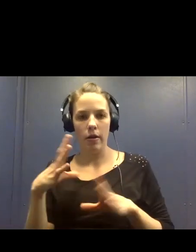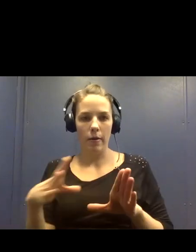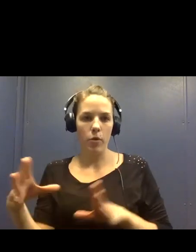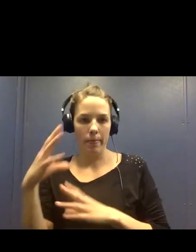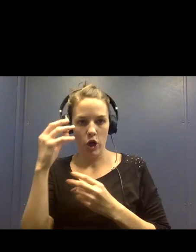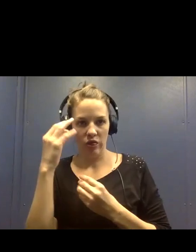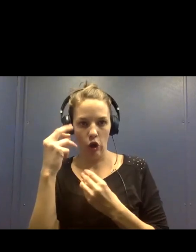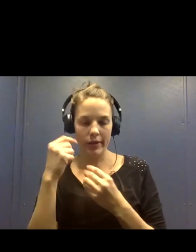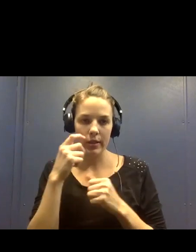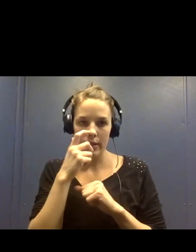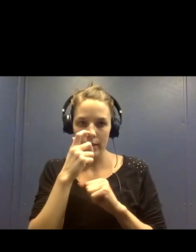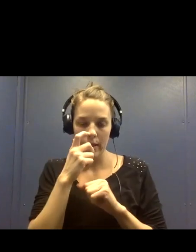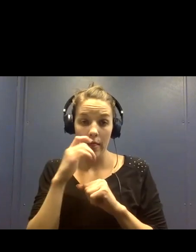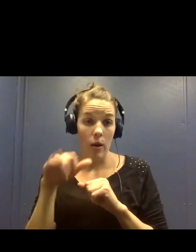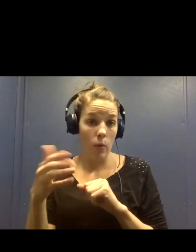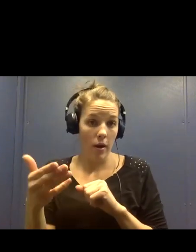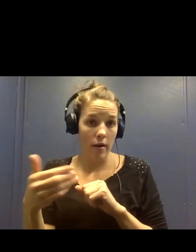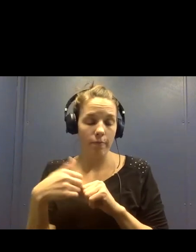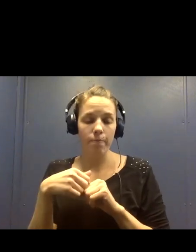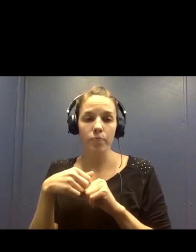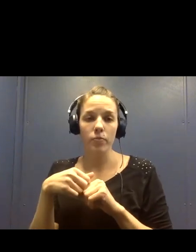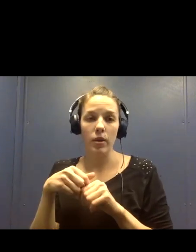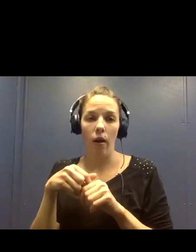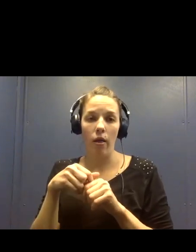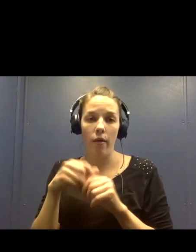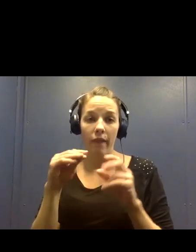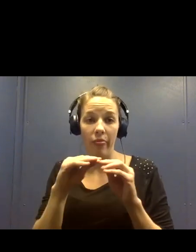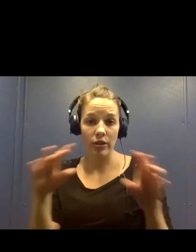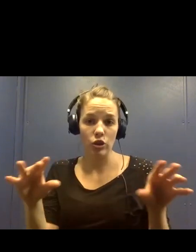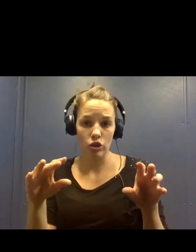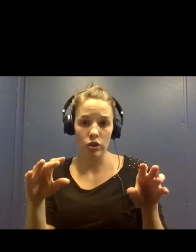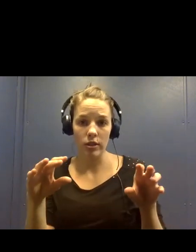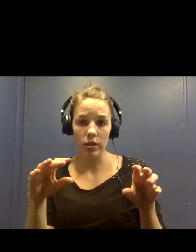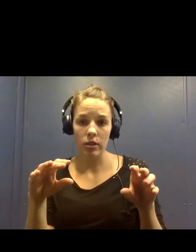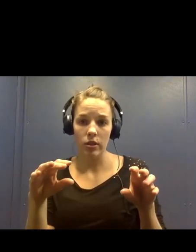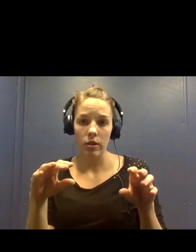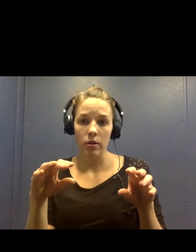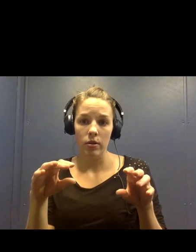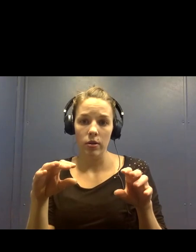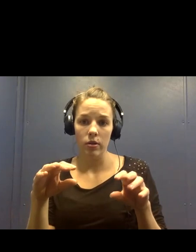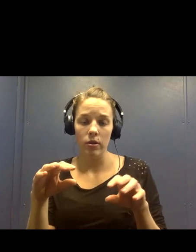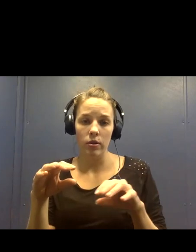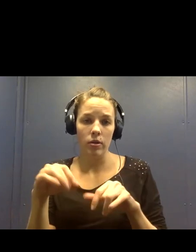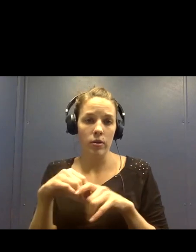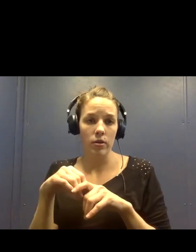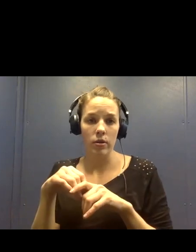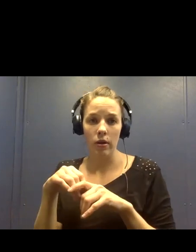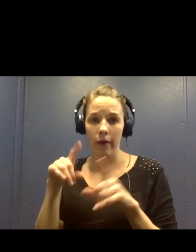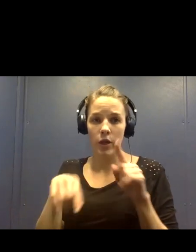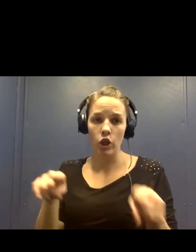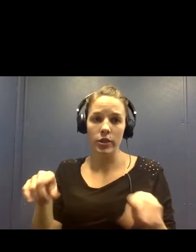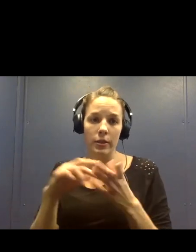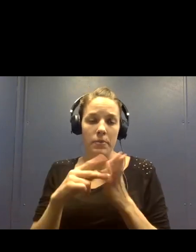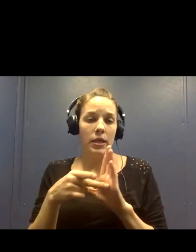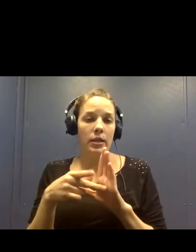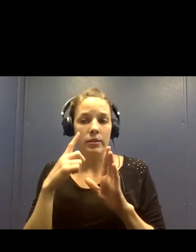thoughts, and that is the circulation of these variants means it is time